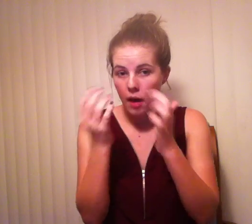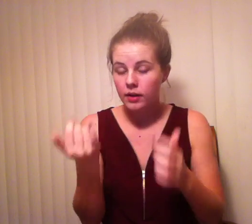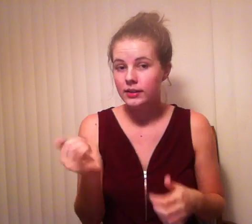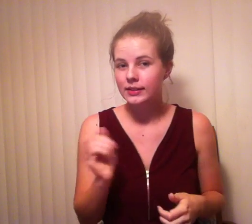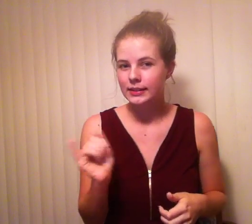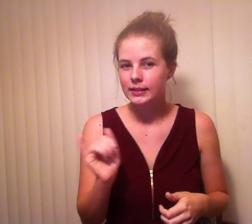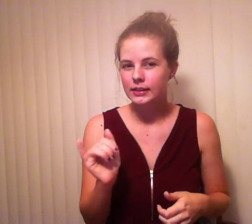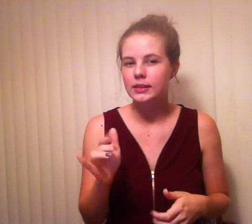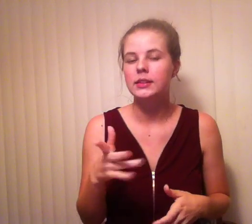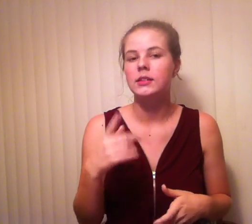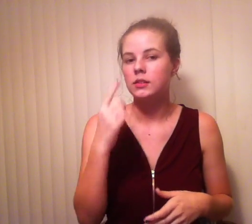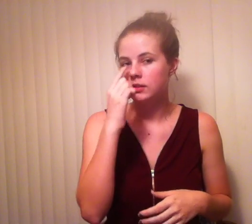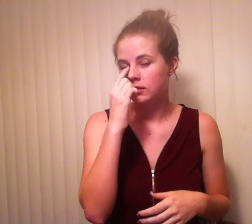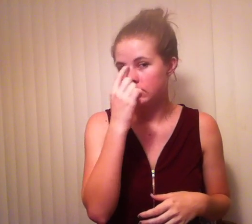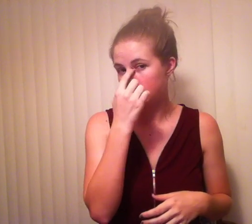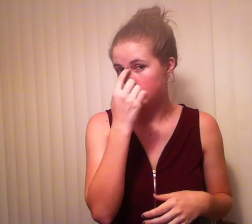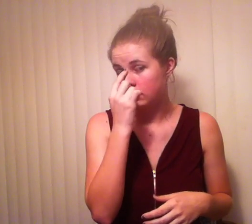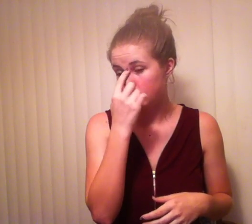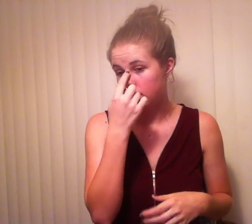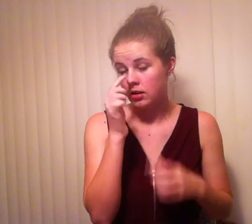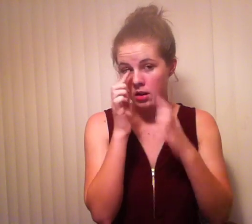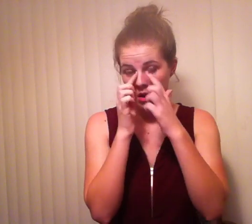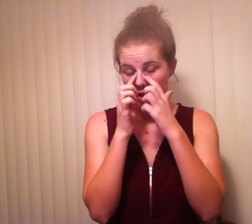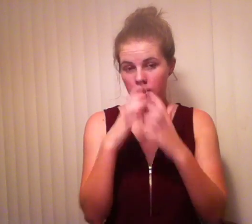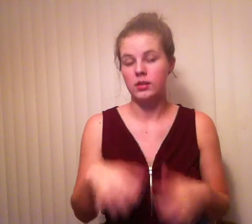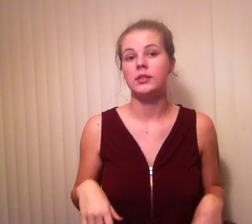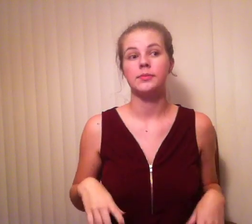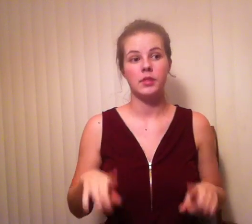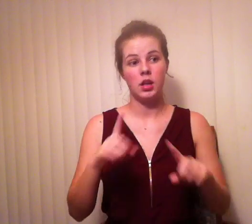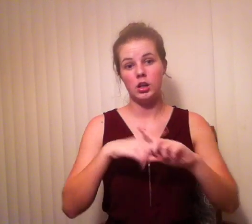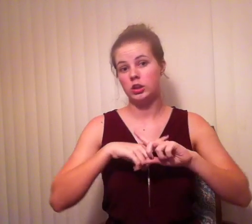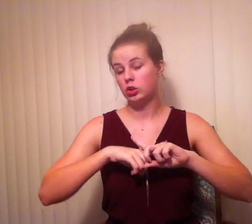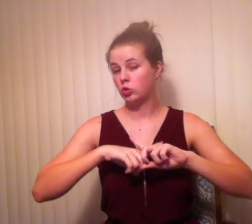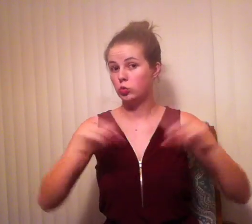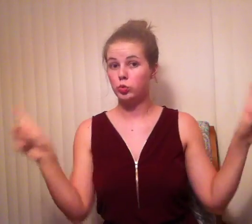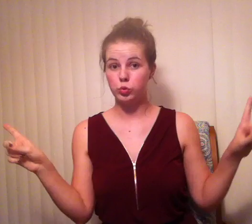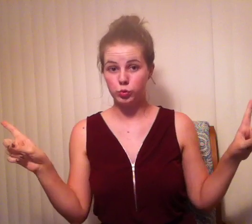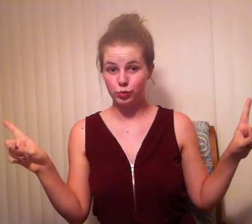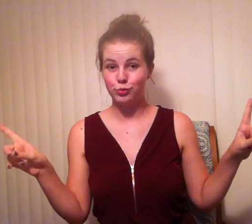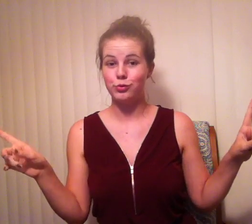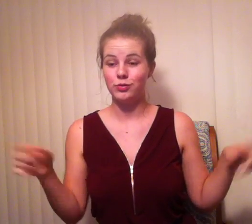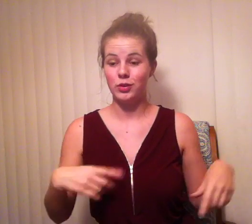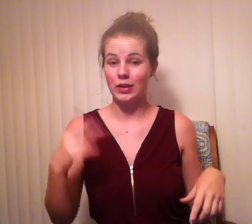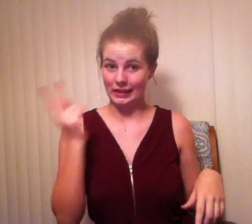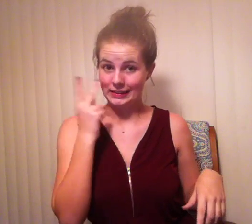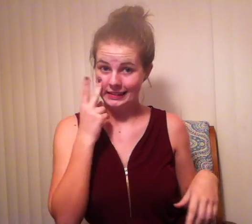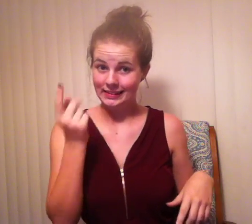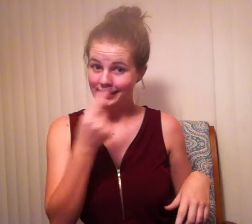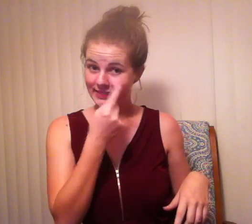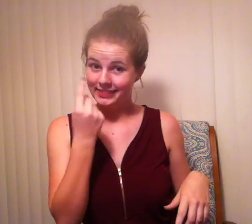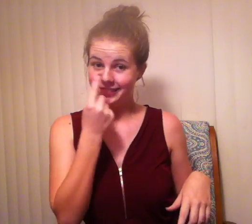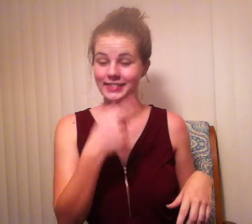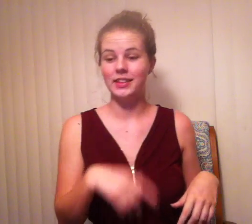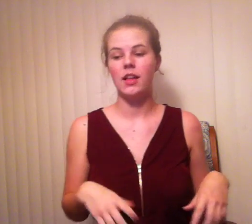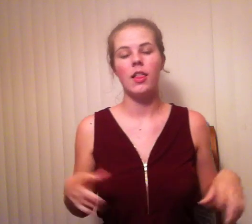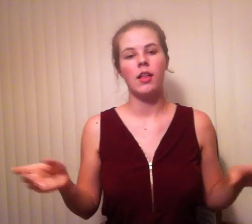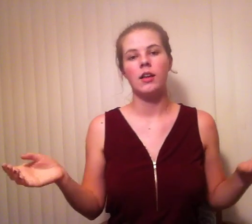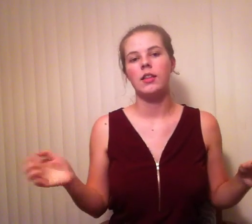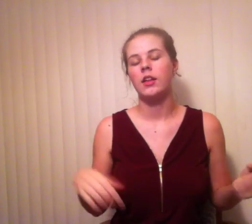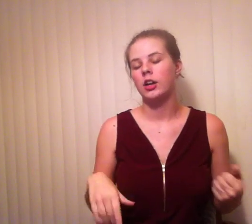all the way up there and then all the way down is going to make a huge difference. You can already tell like my under eye circles are just slightly diminished and they